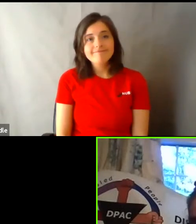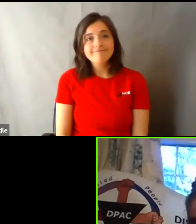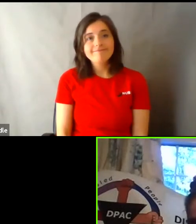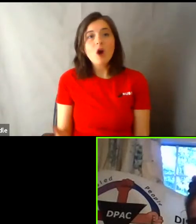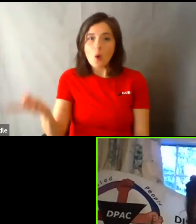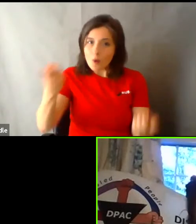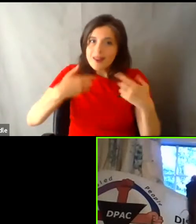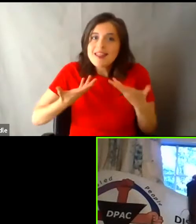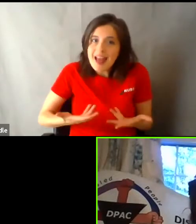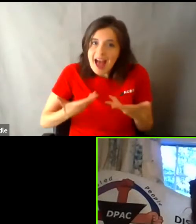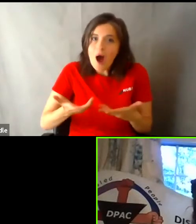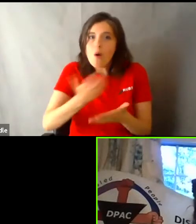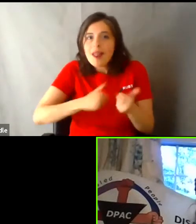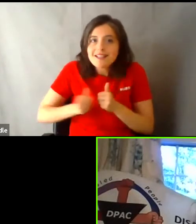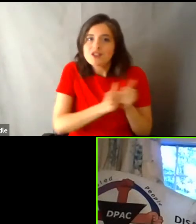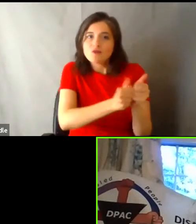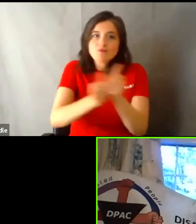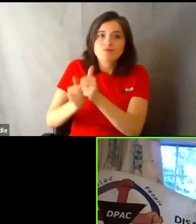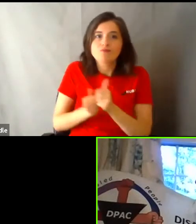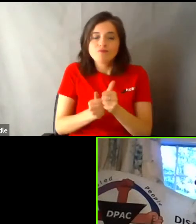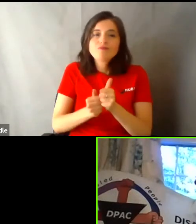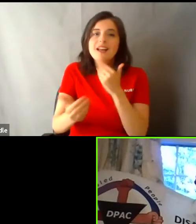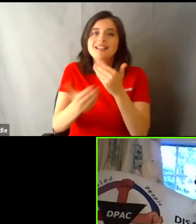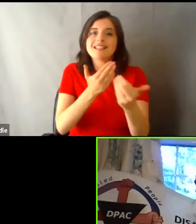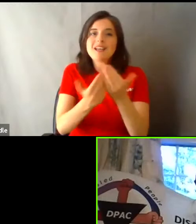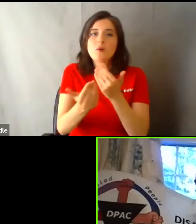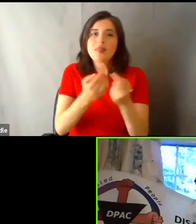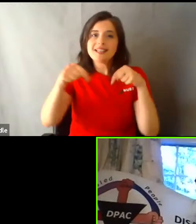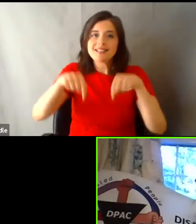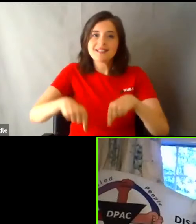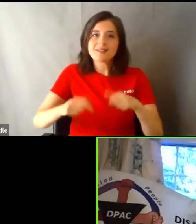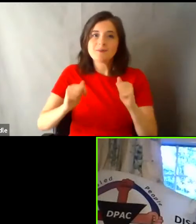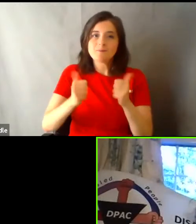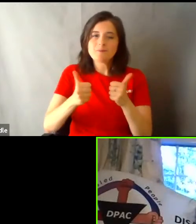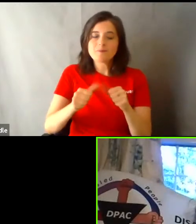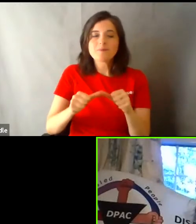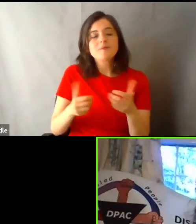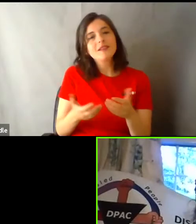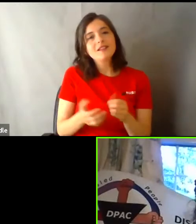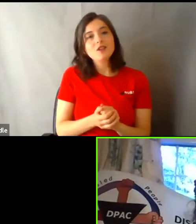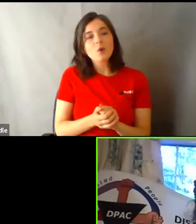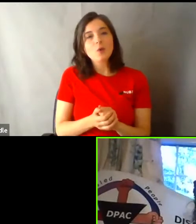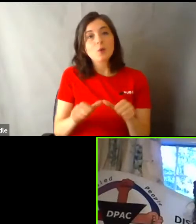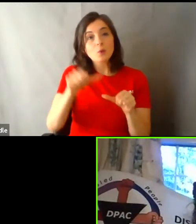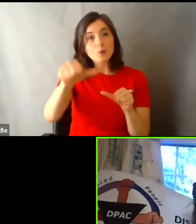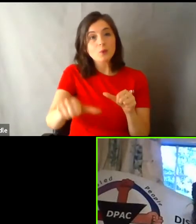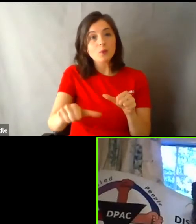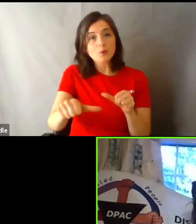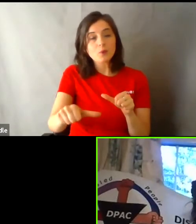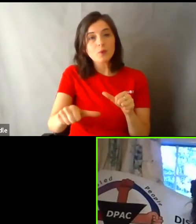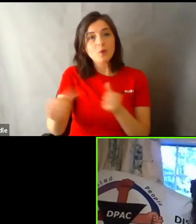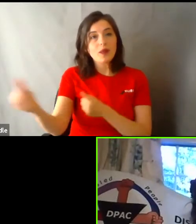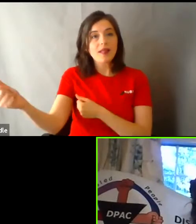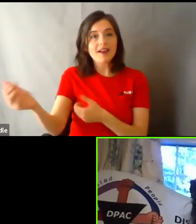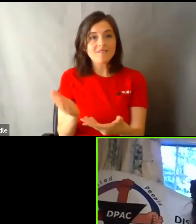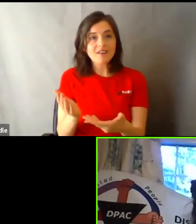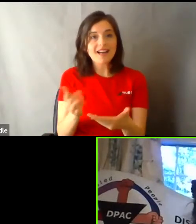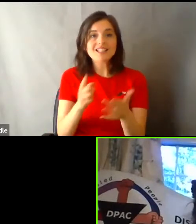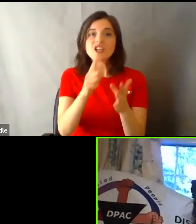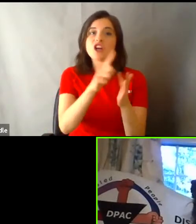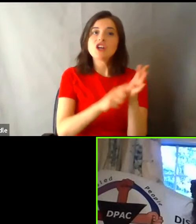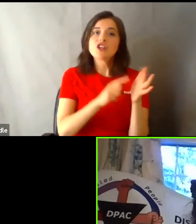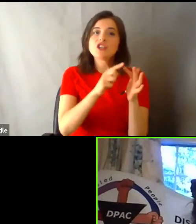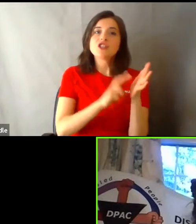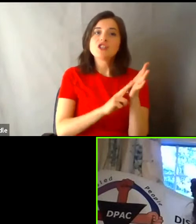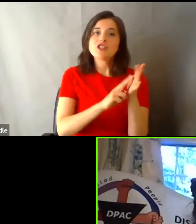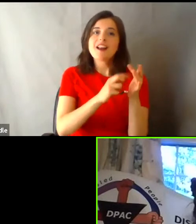unite and deal with this. So on that note, I'm going to invite Jennifer Jones to